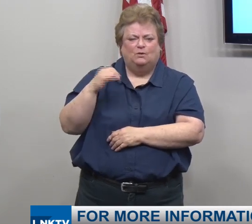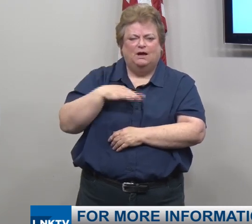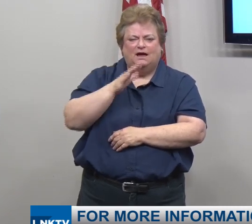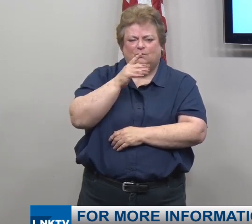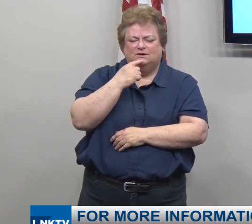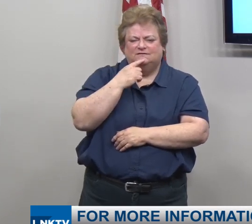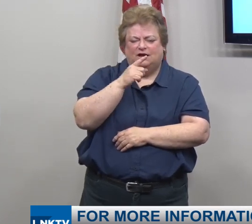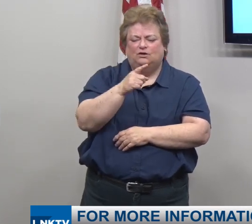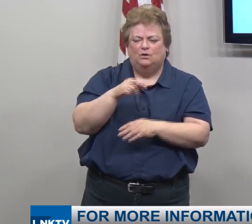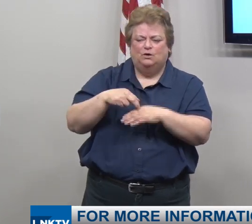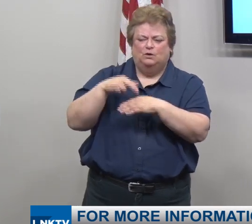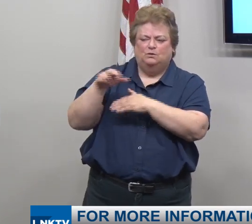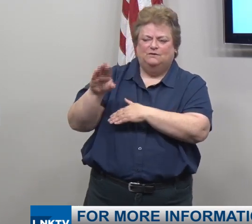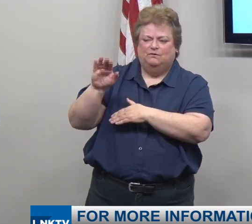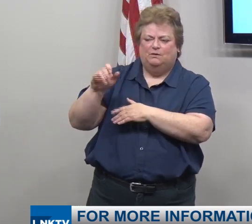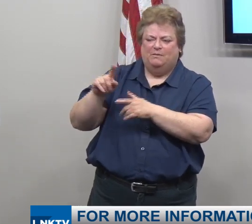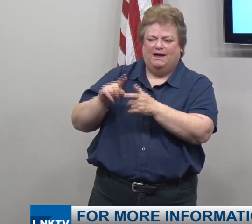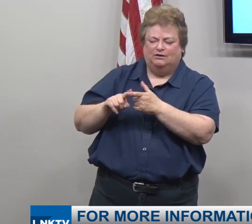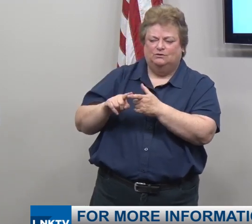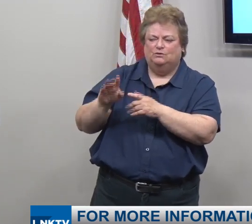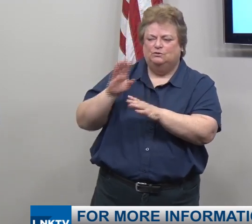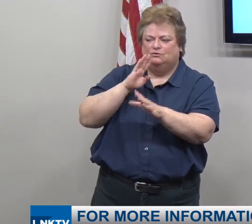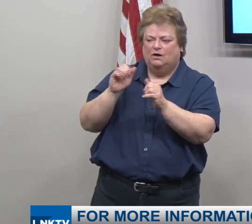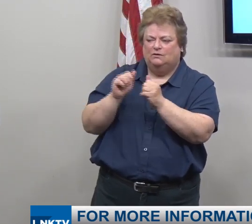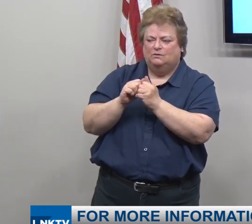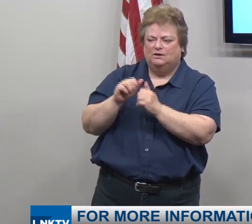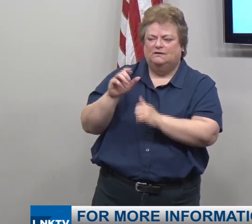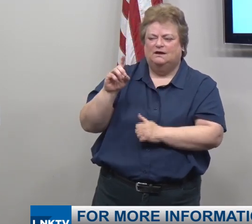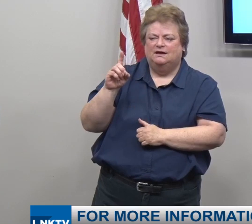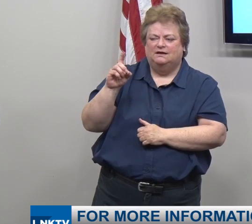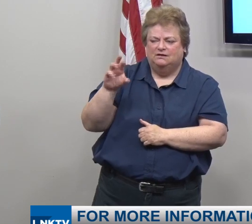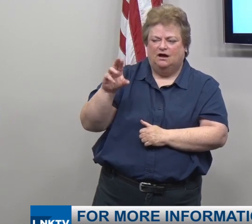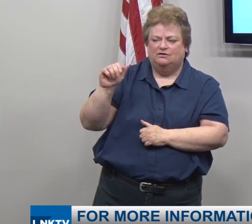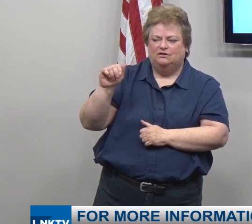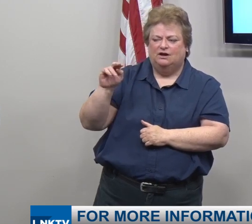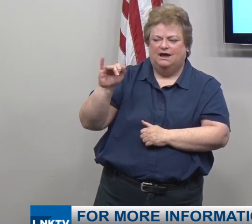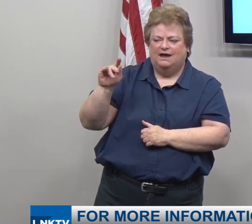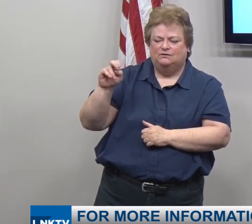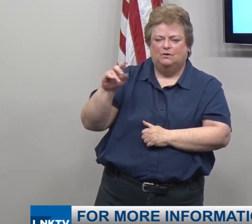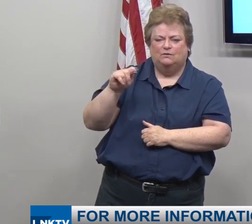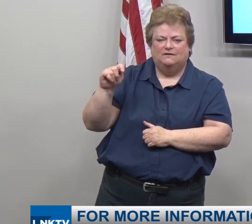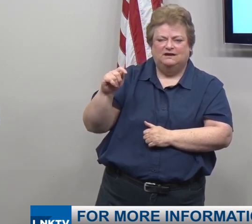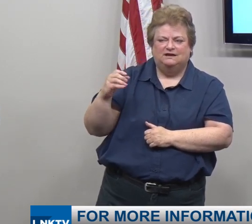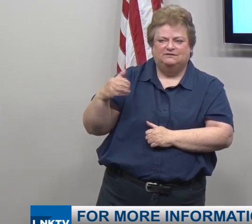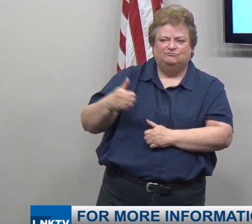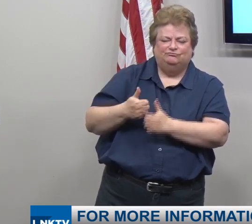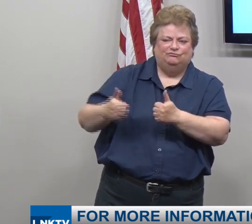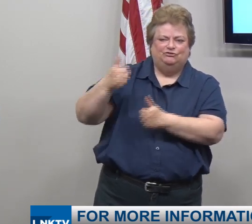I would refer you back to maybe talking to Dr. Antone, the chief medical officer.